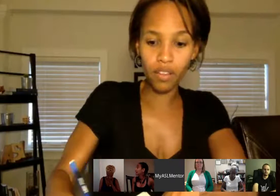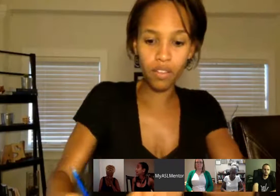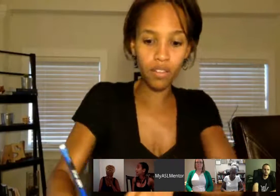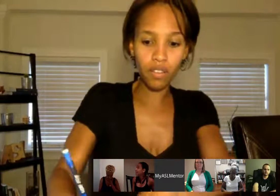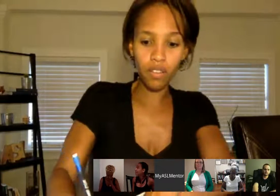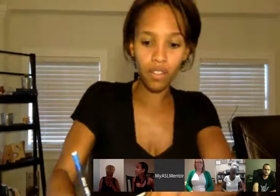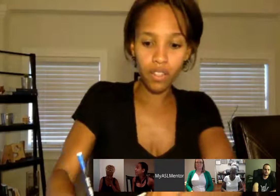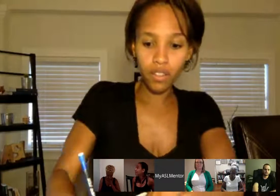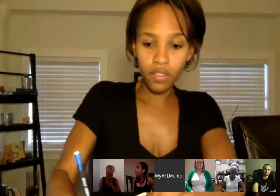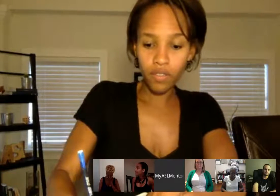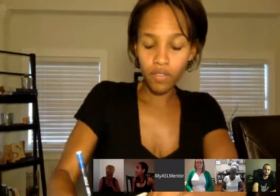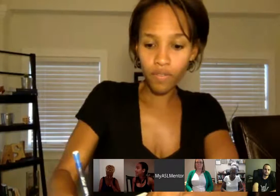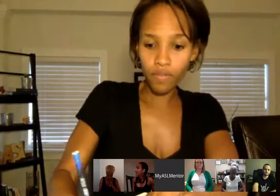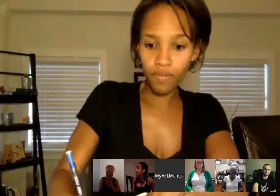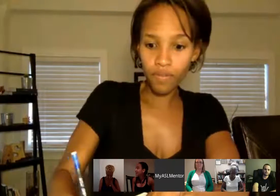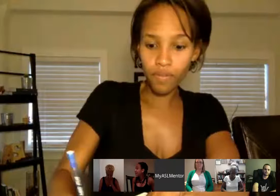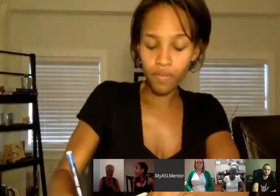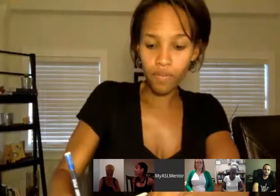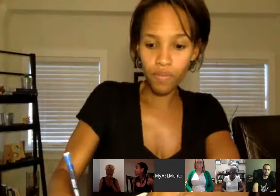Okay.